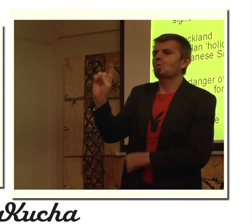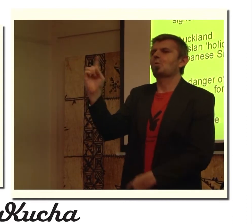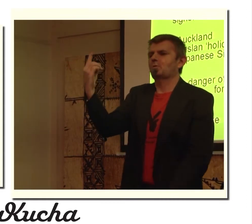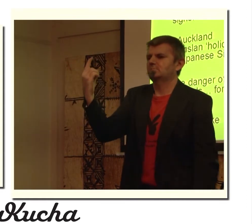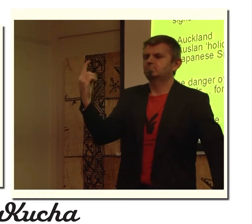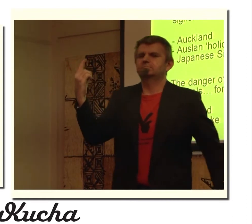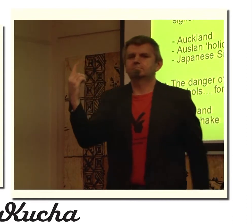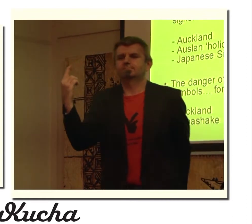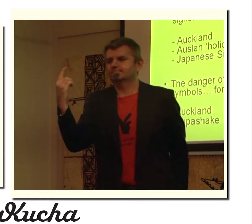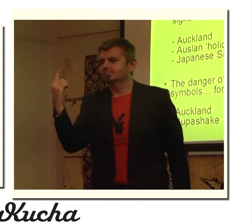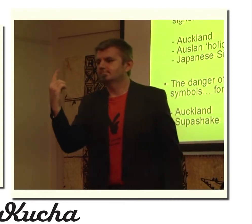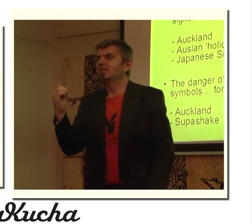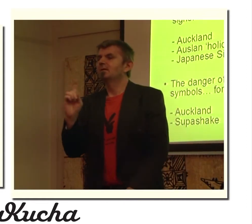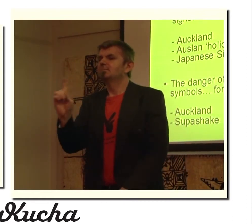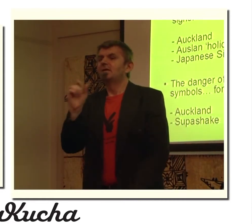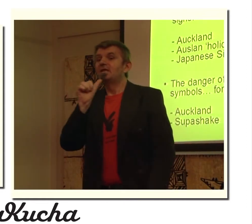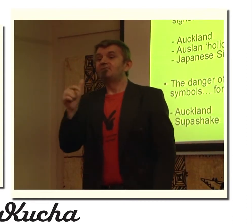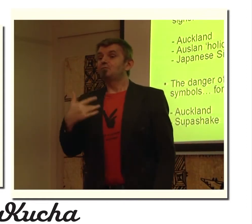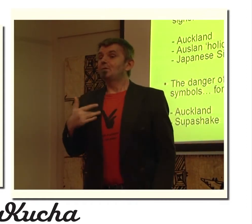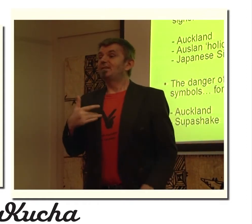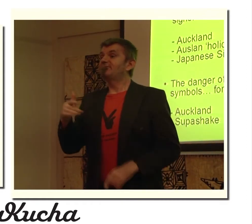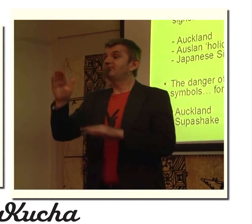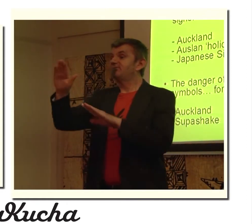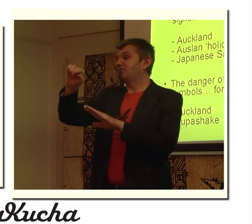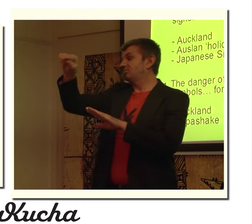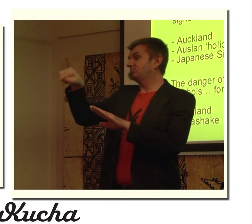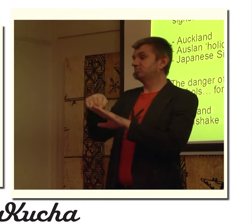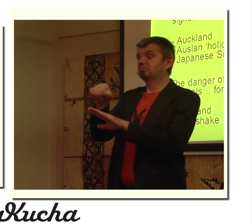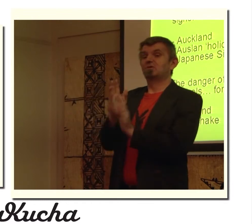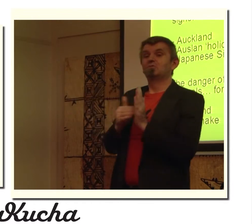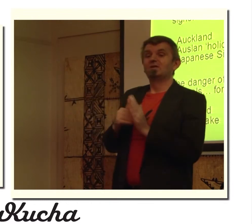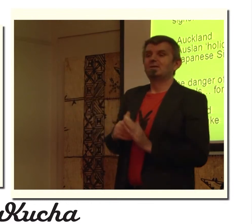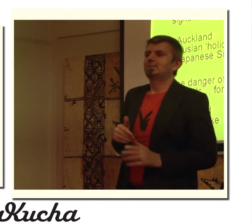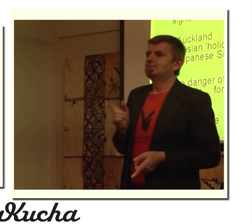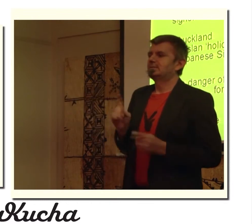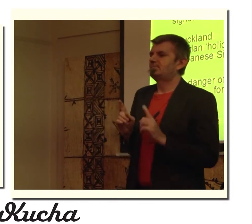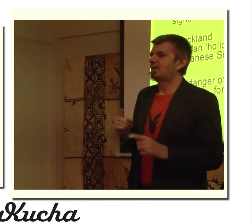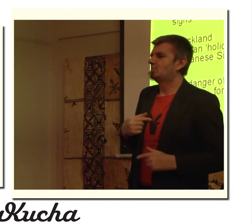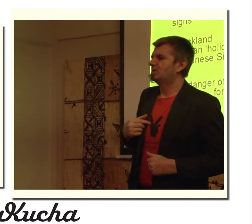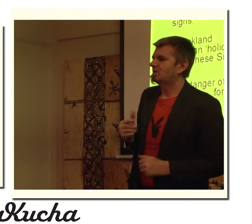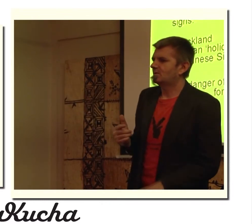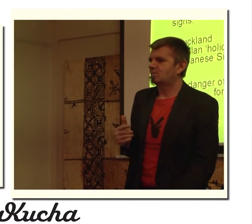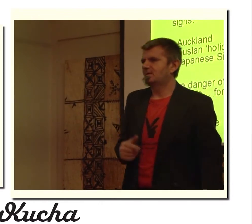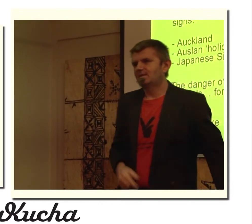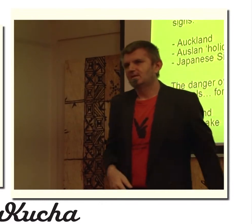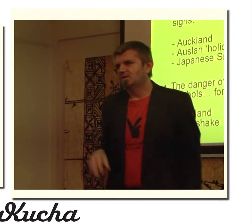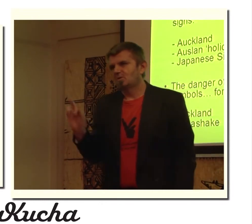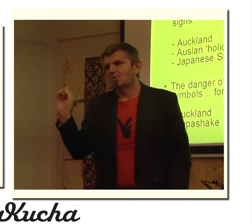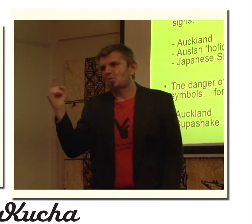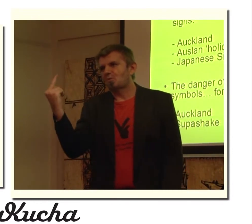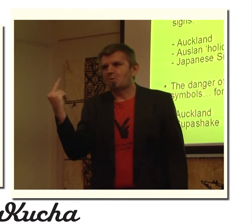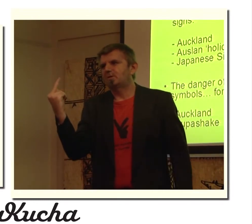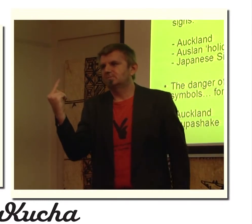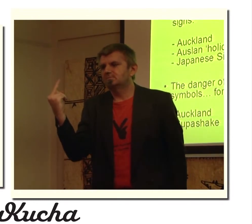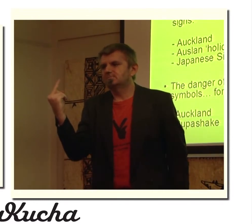Okay, now this is the sign for Auckland. But if you actually live outside of Auckland, we use the